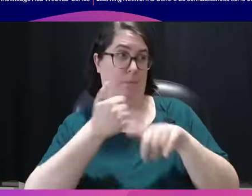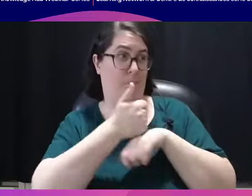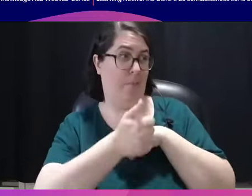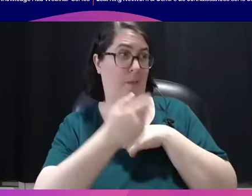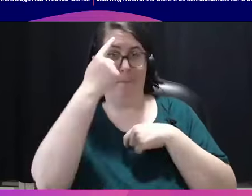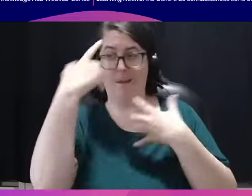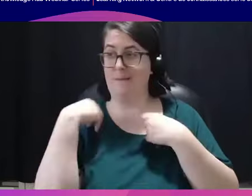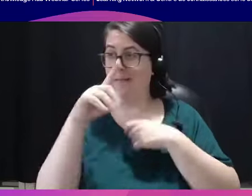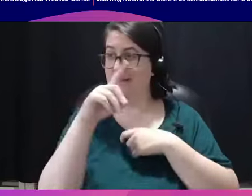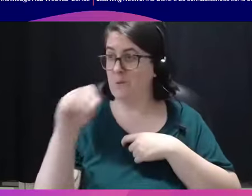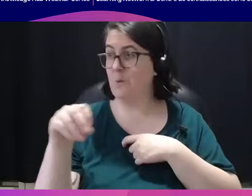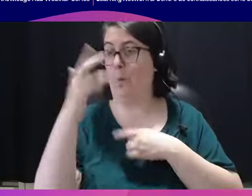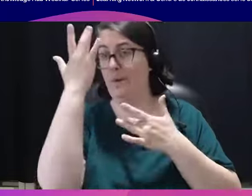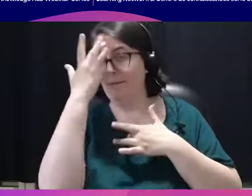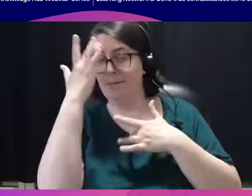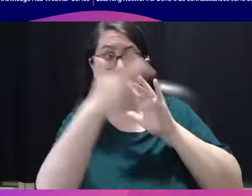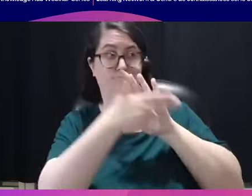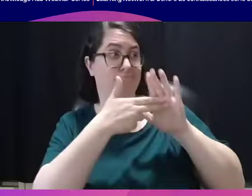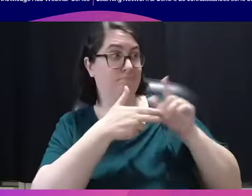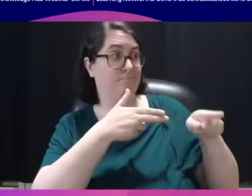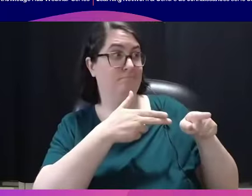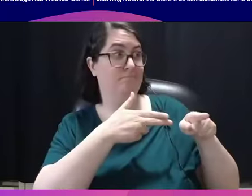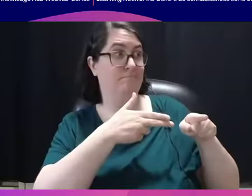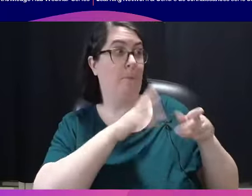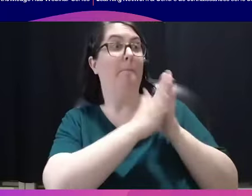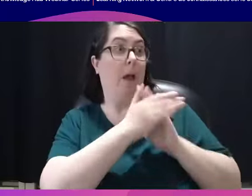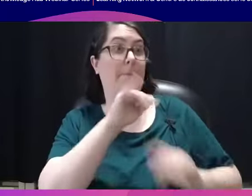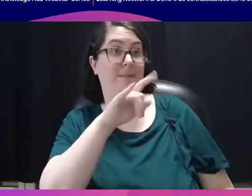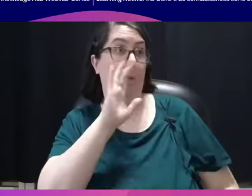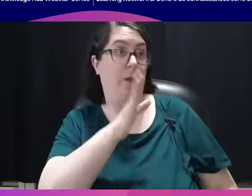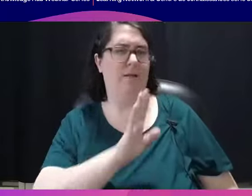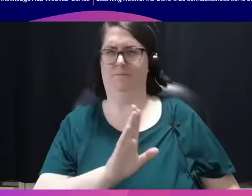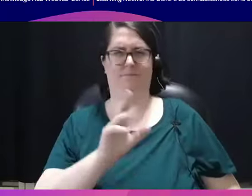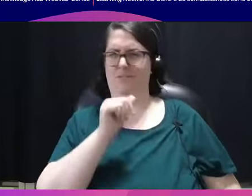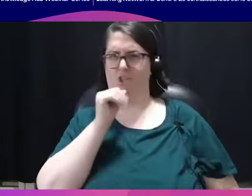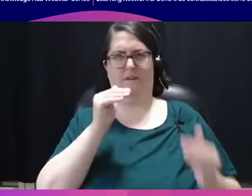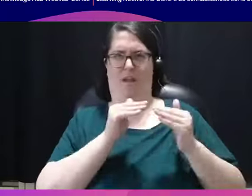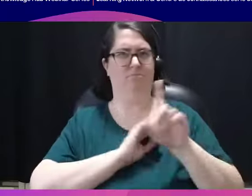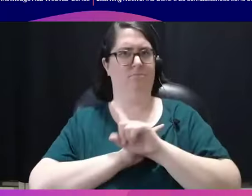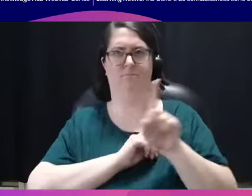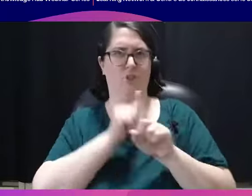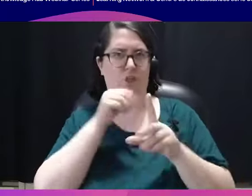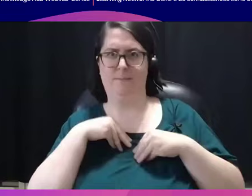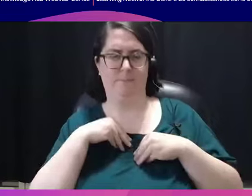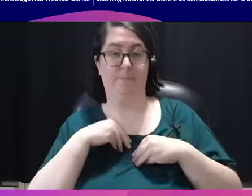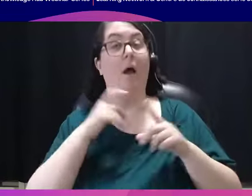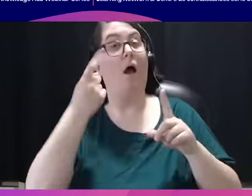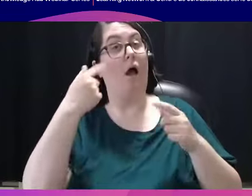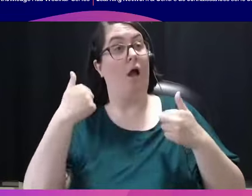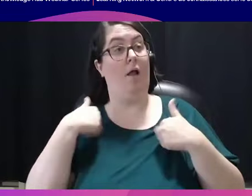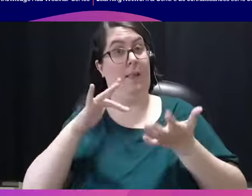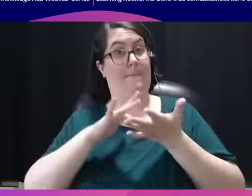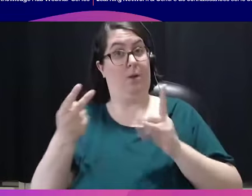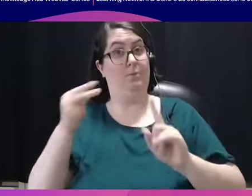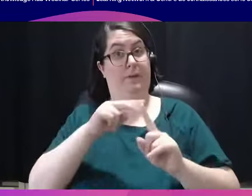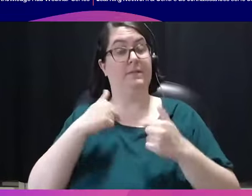or illnesses equals inceldom is incredibly stigmatizing. As a clinician, however, I do want to